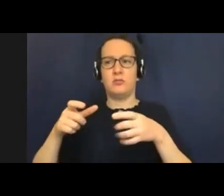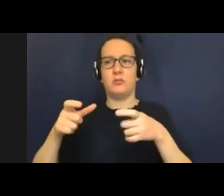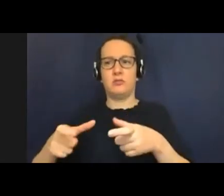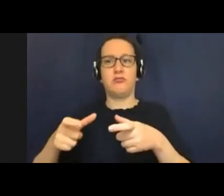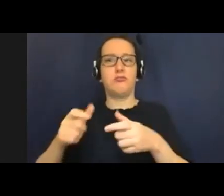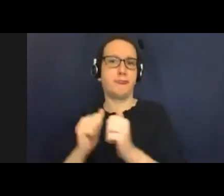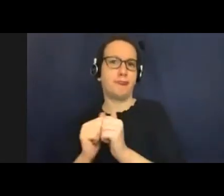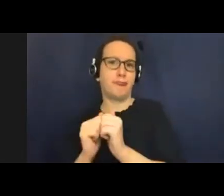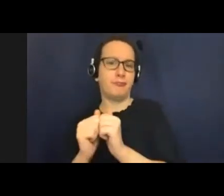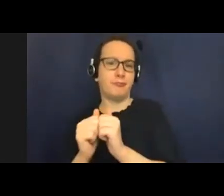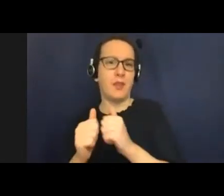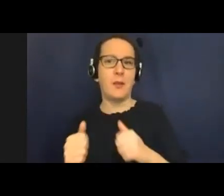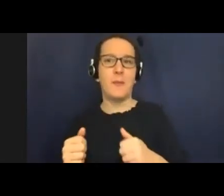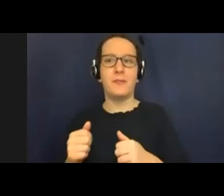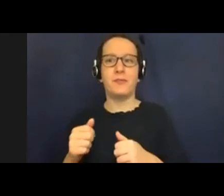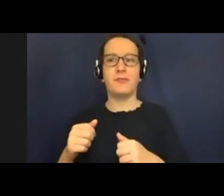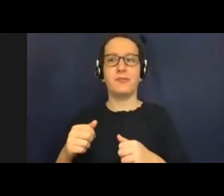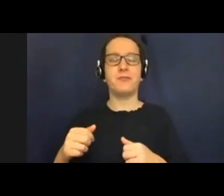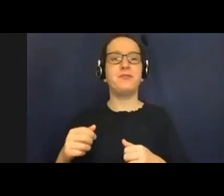big